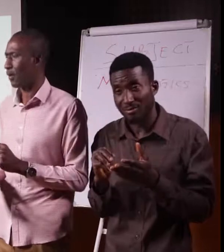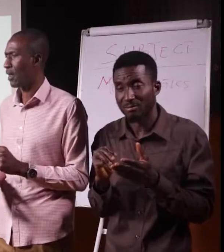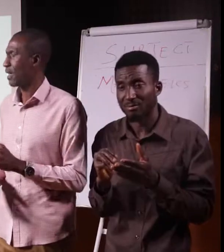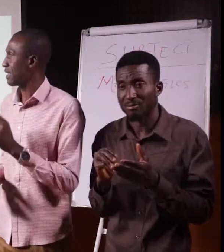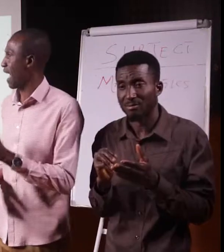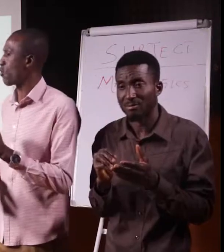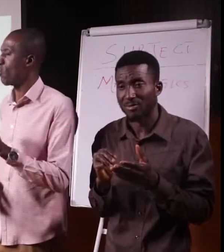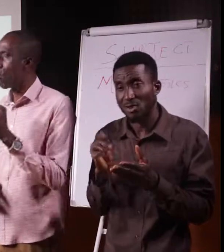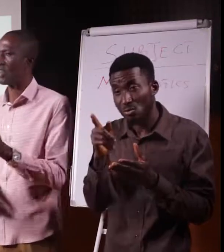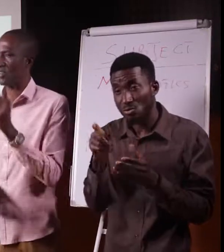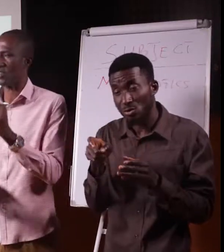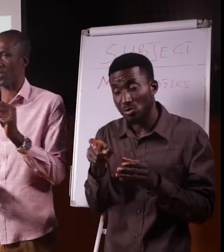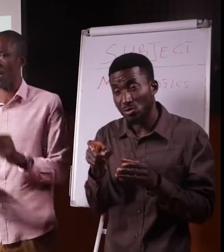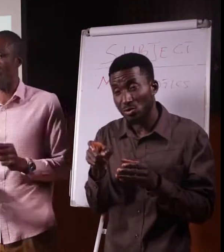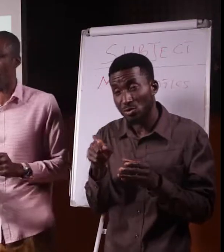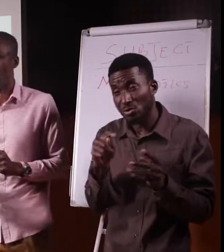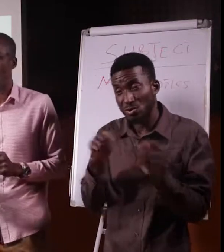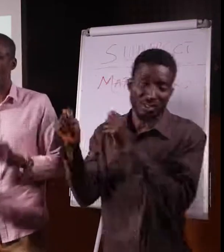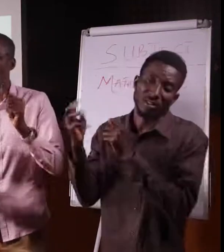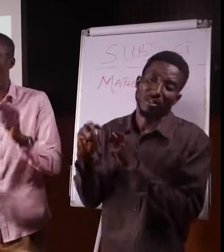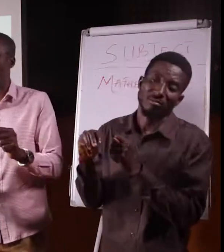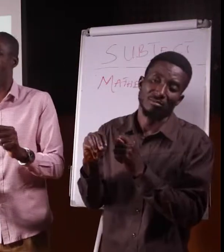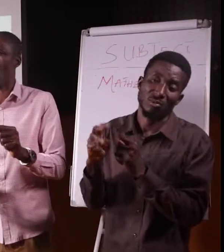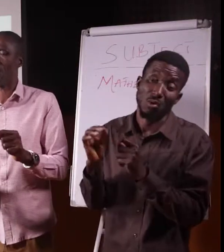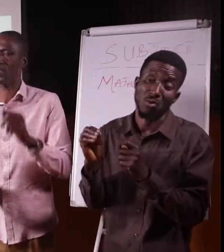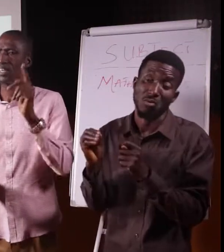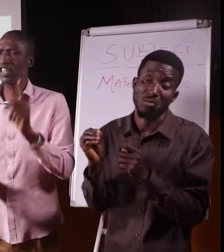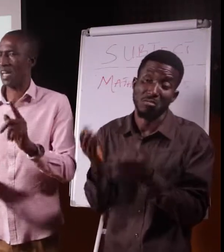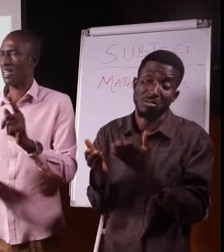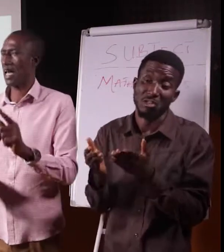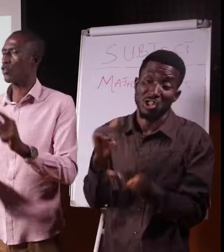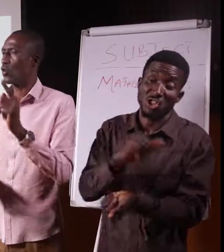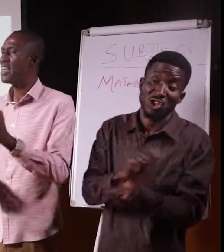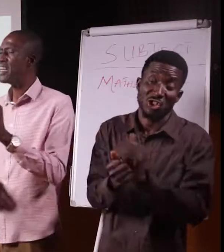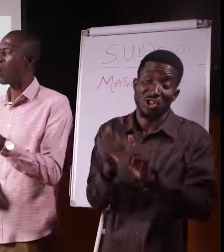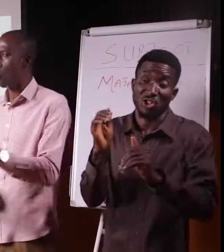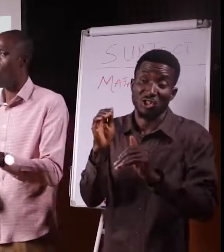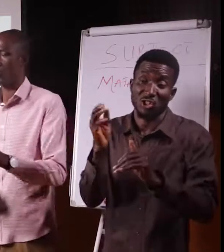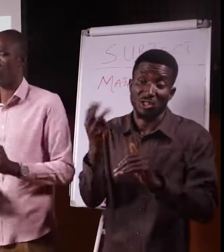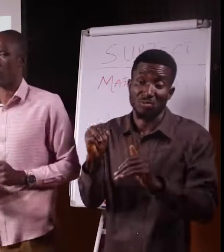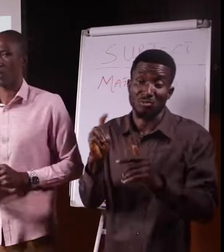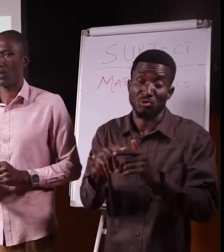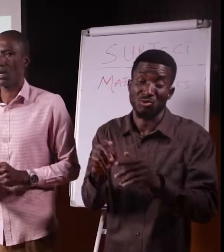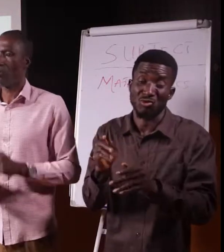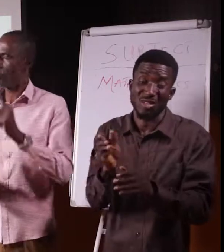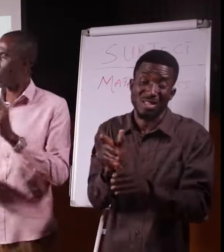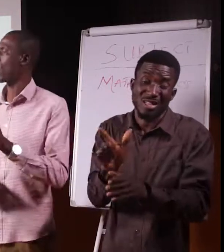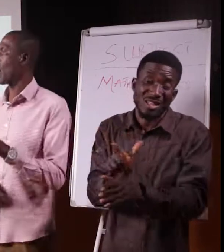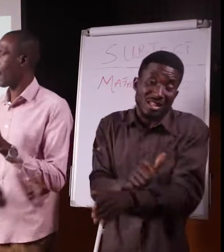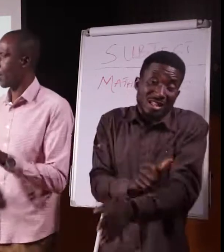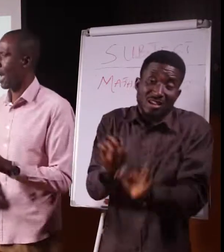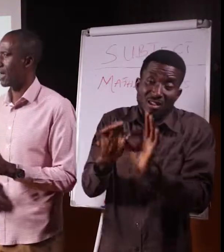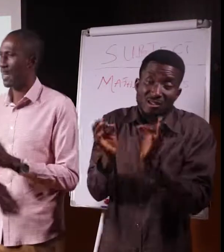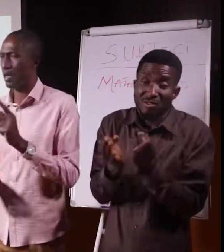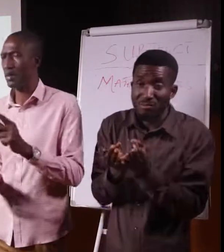successfully, then you must translate them or otherwise change them to linear forms before you